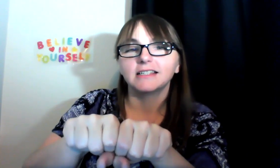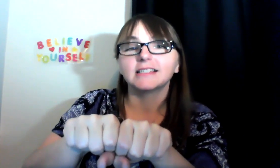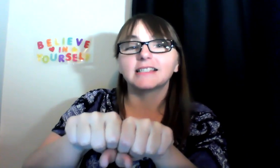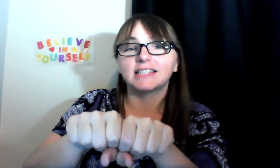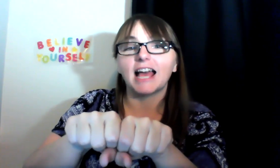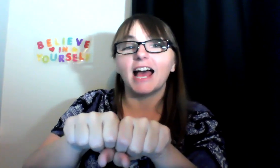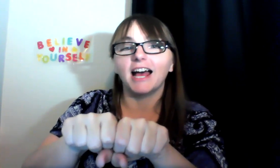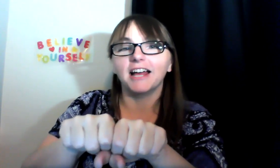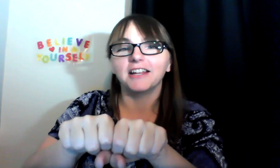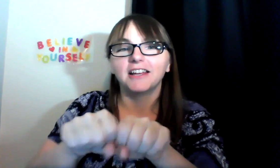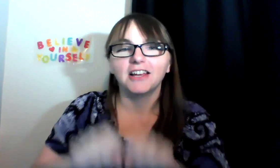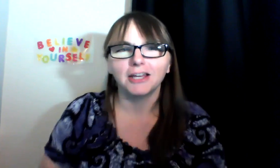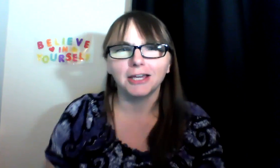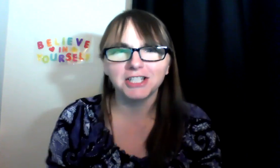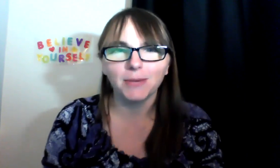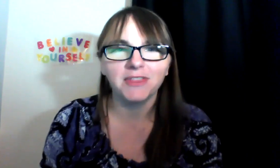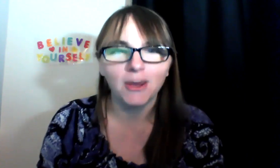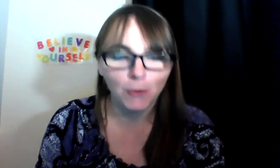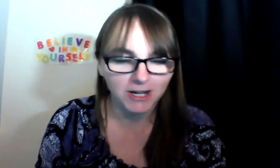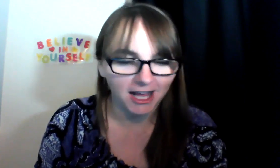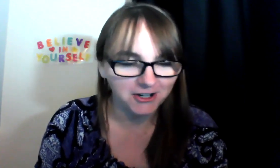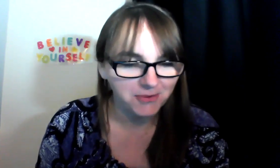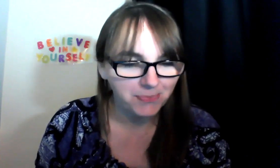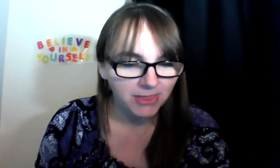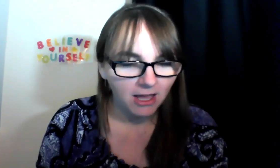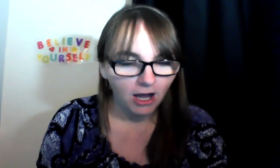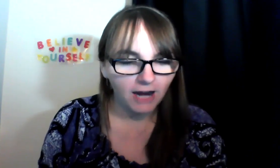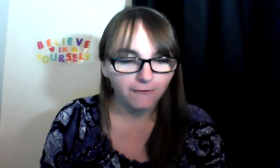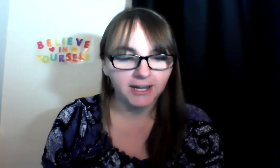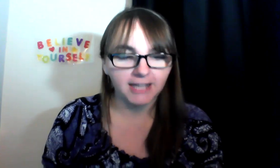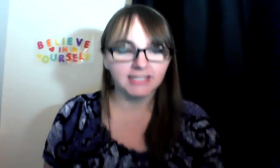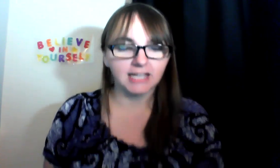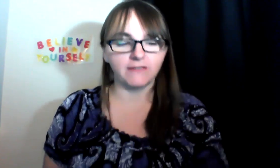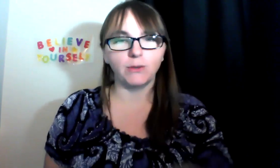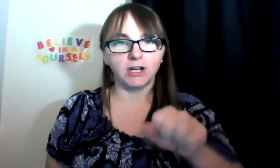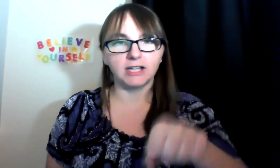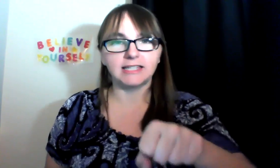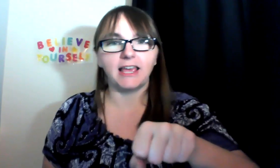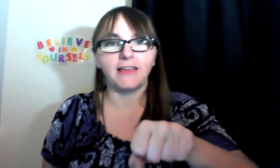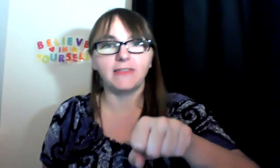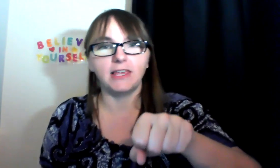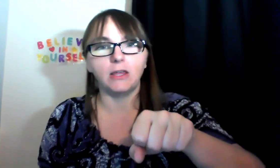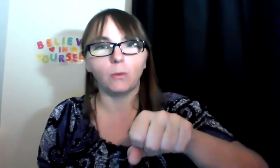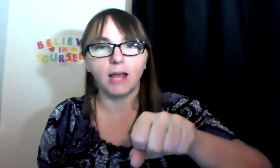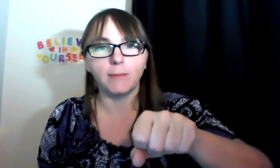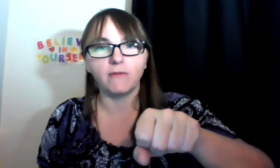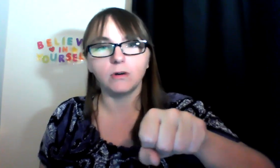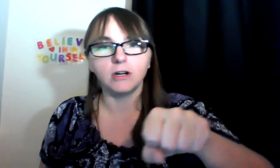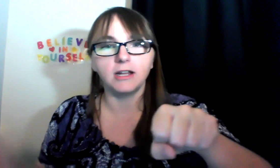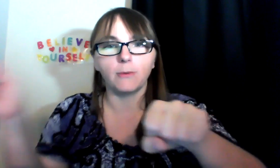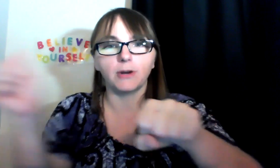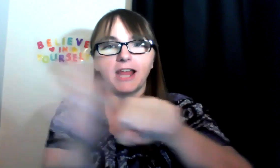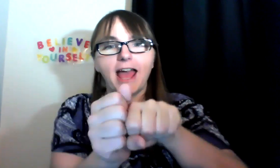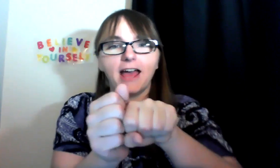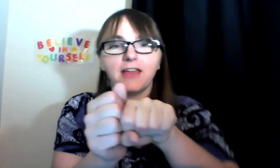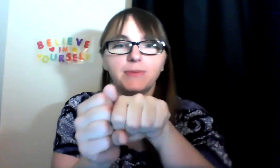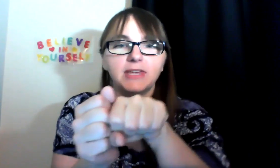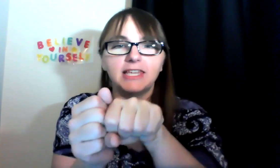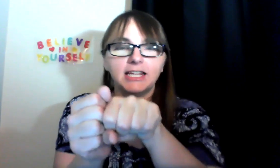Sad. Good job on that word ladder. All right. For our next activity we're going to say the rhyme of a word and we're going to add the beginning